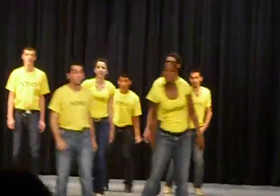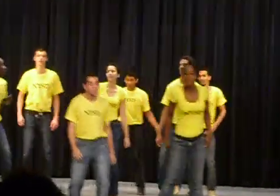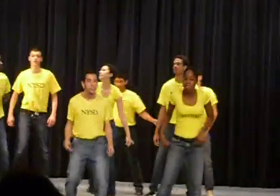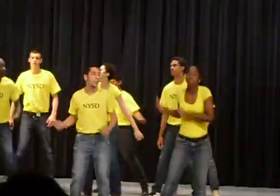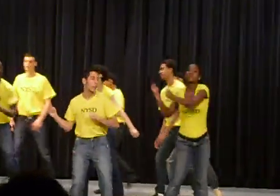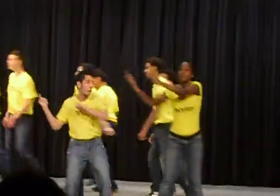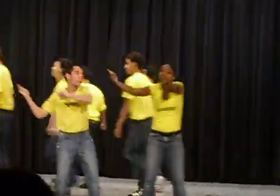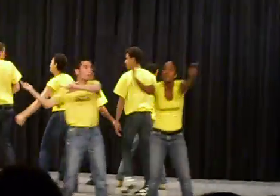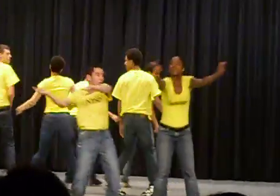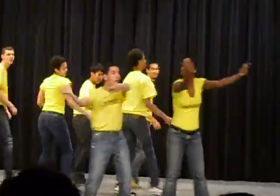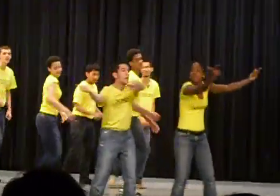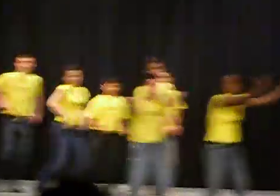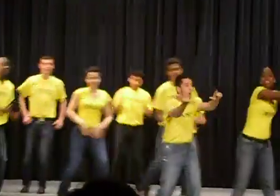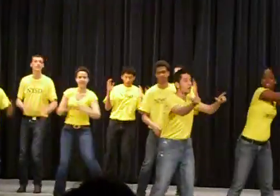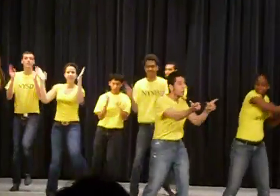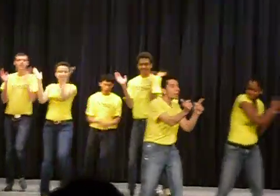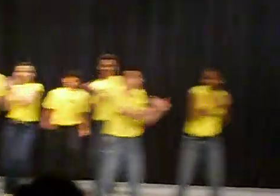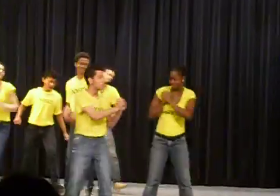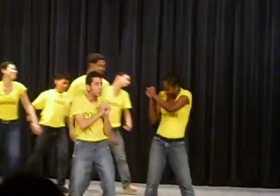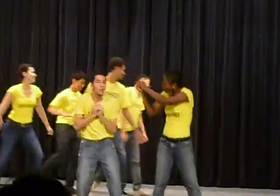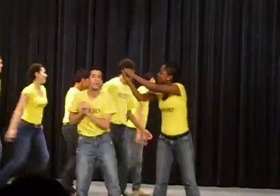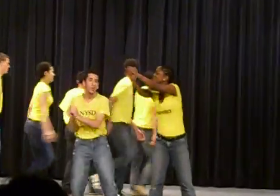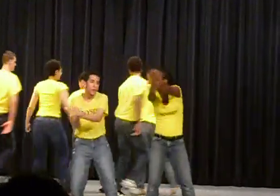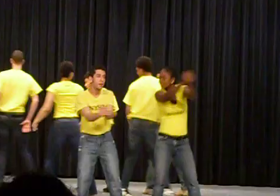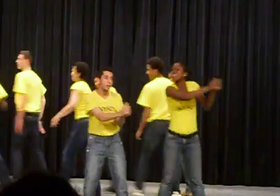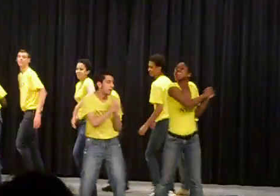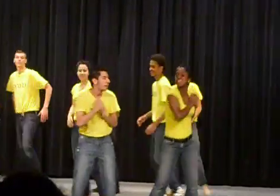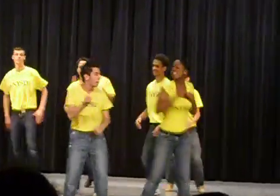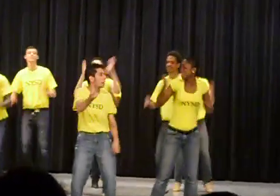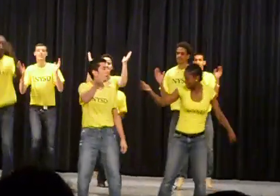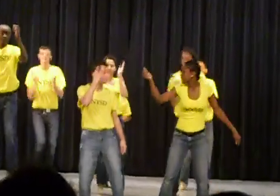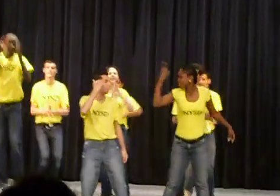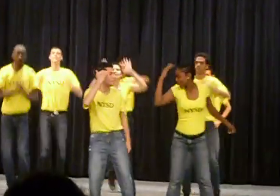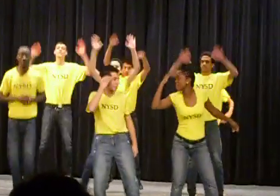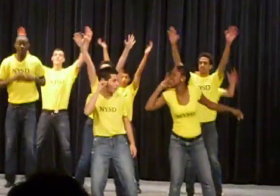We're all in this together once we know.